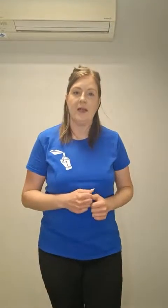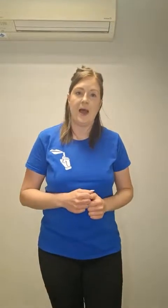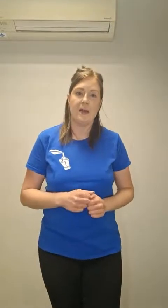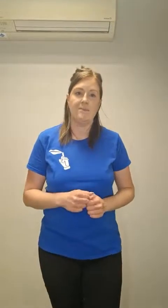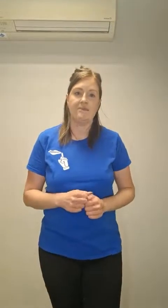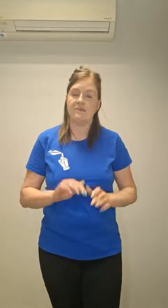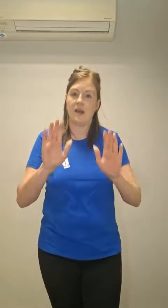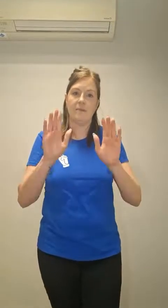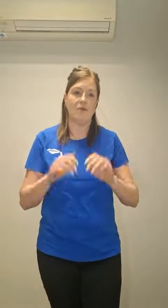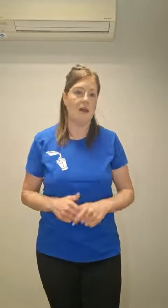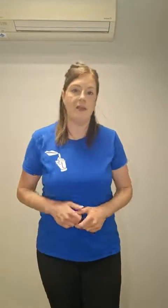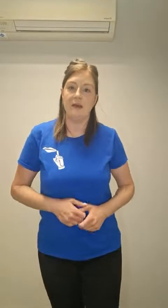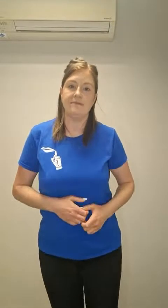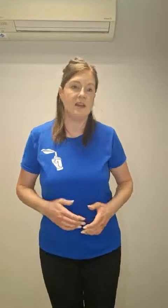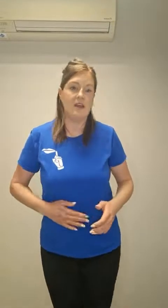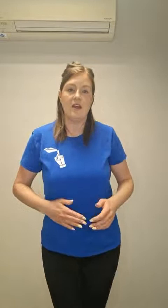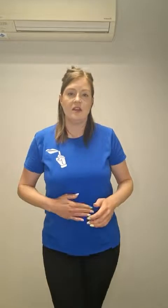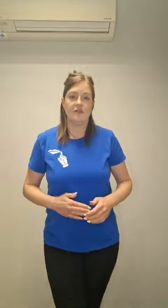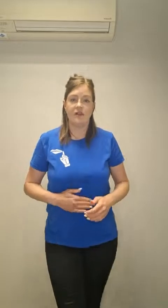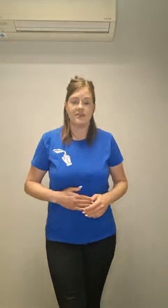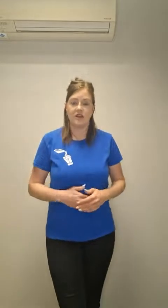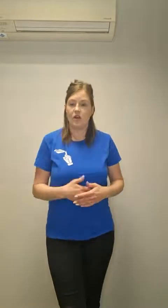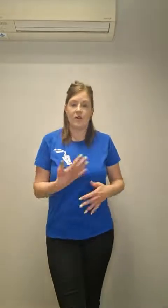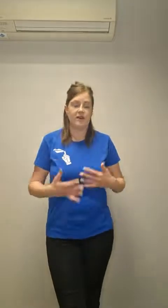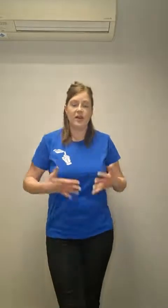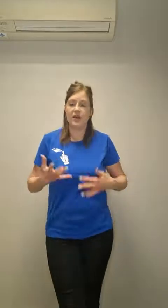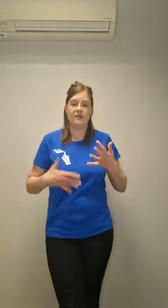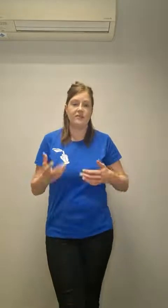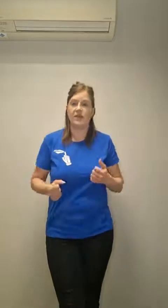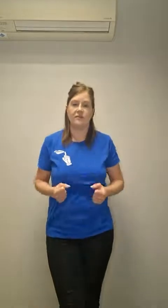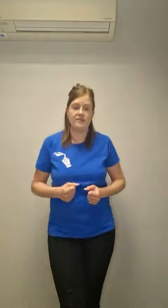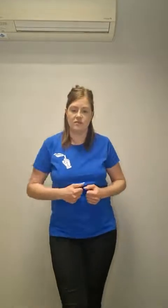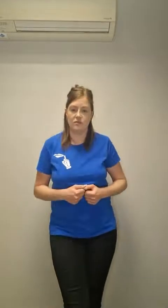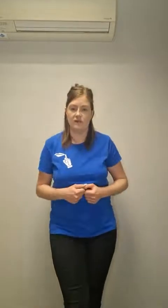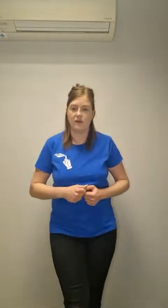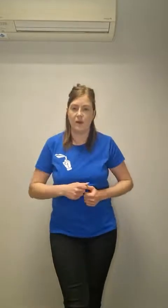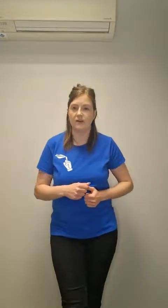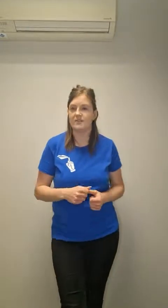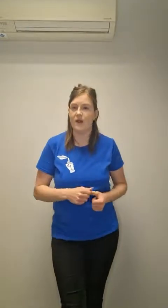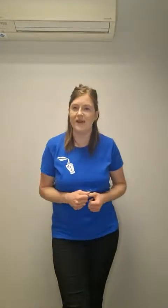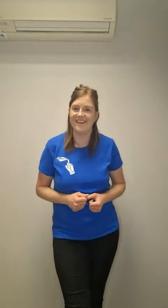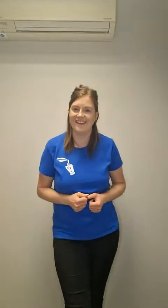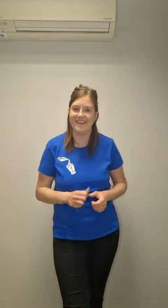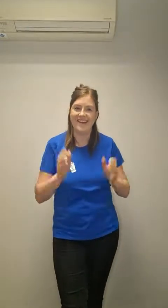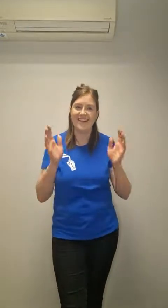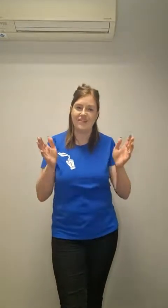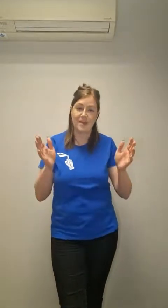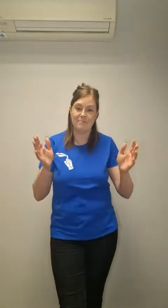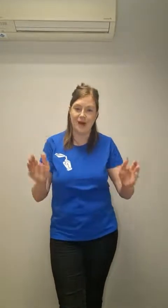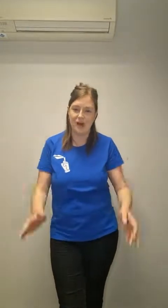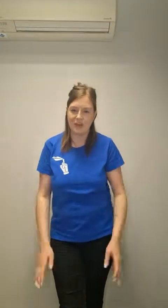and I'm all right with that. The vertigo and everything else doesn't do very well. So theme park.